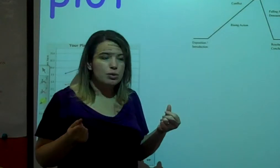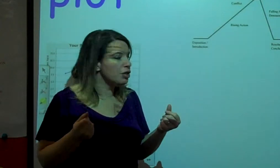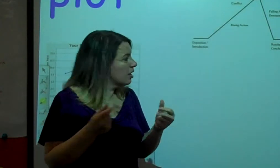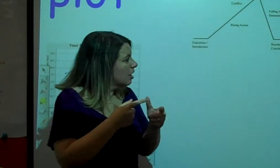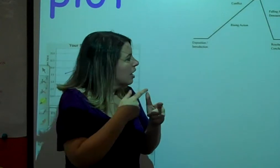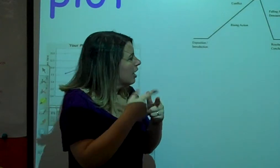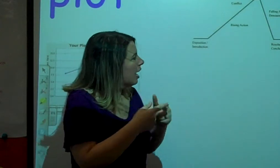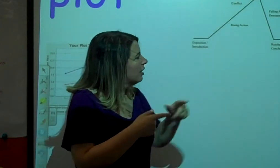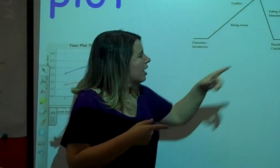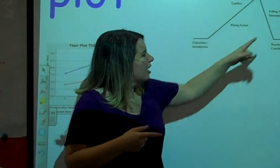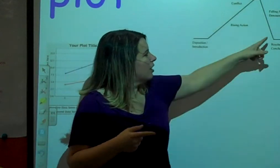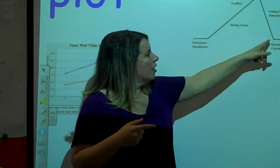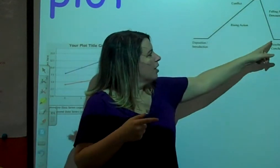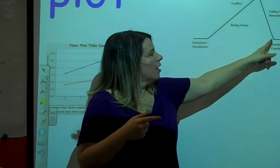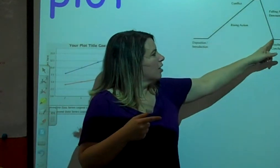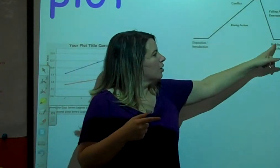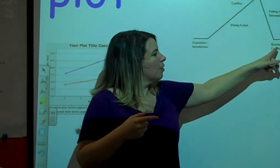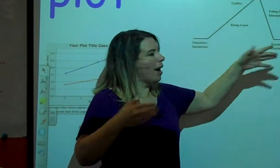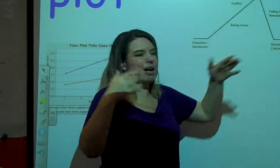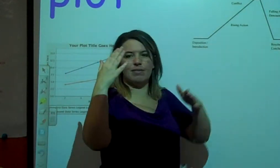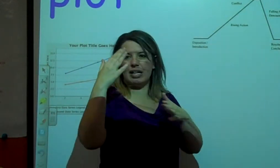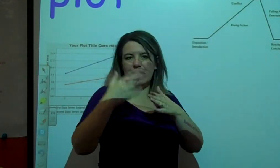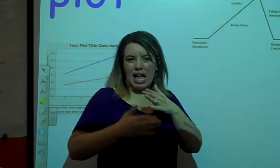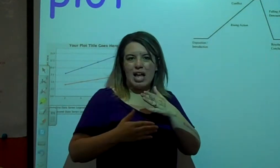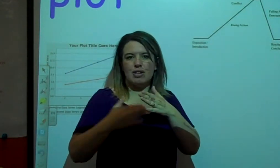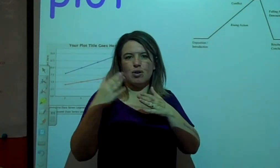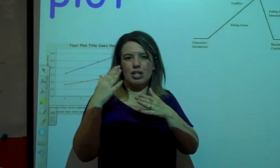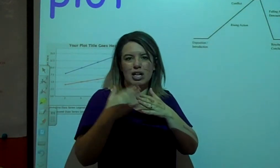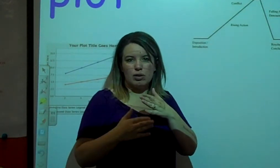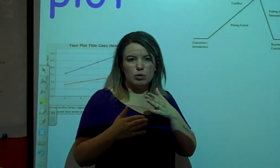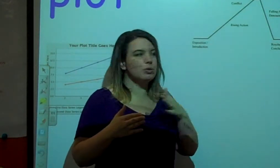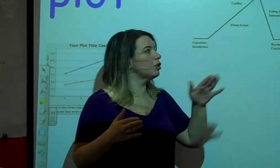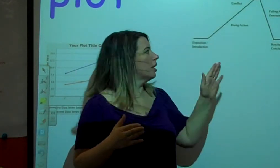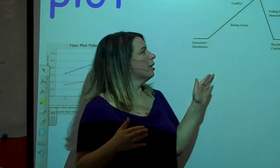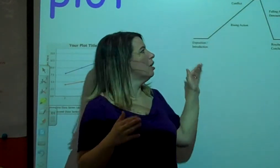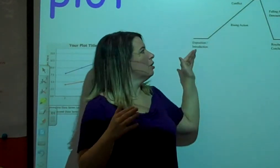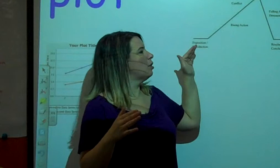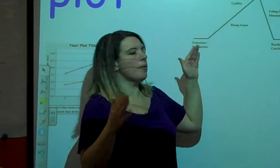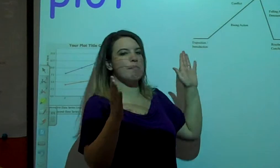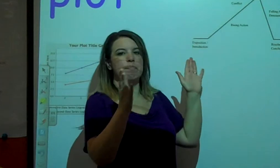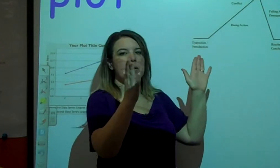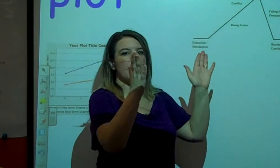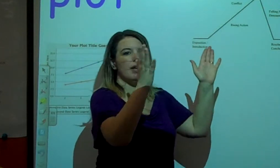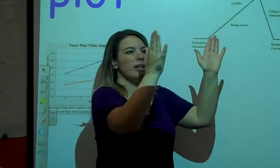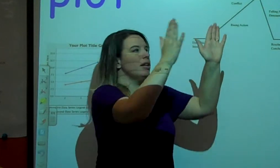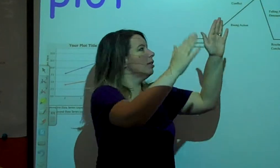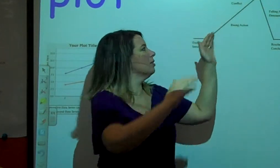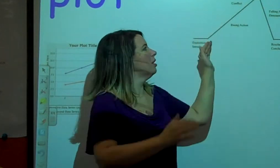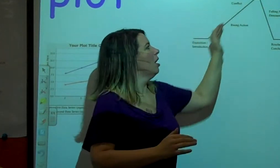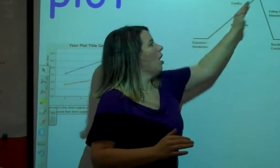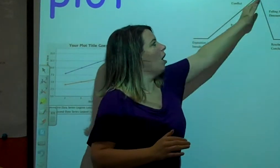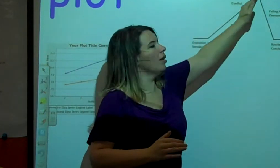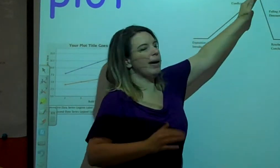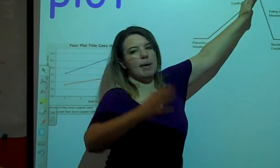resolution, and then you have like the end or the conclusion. So it builds all the way up